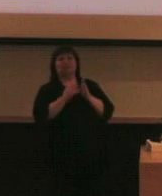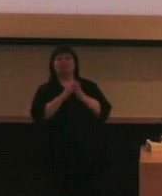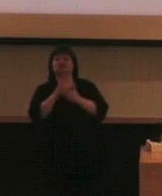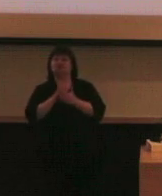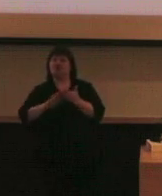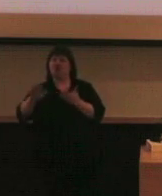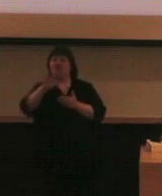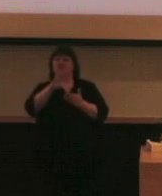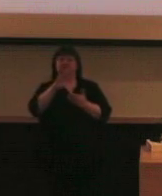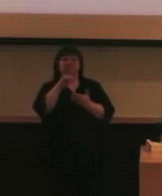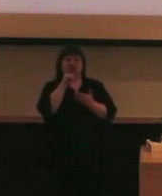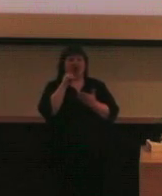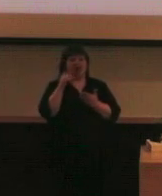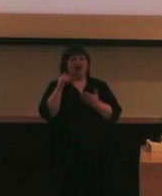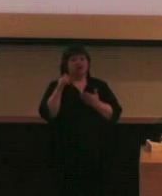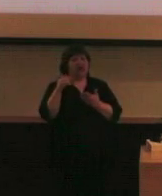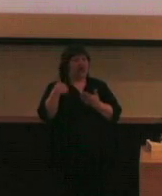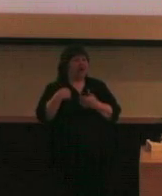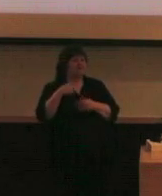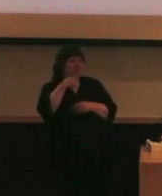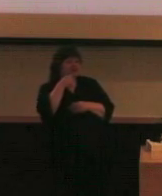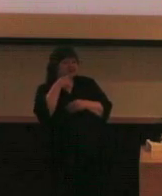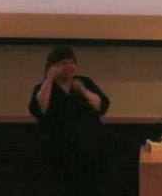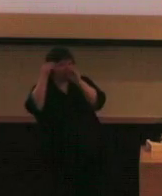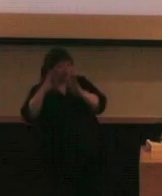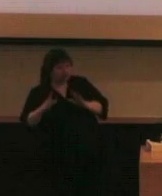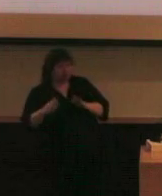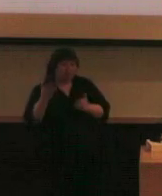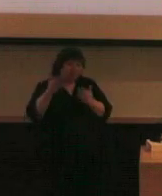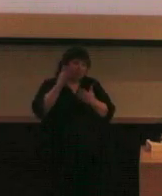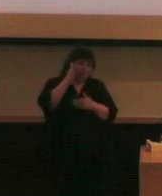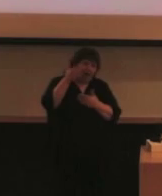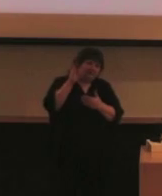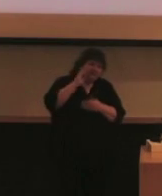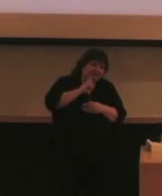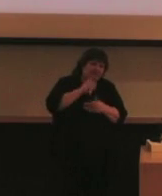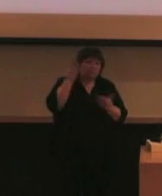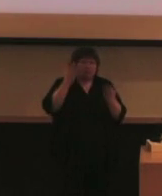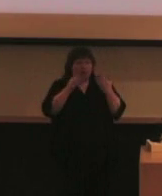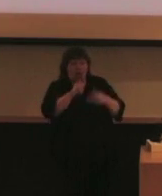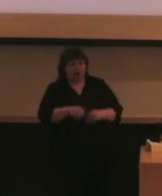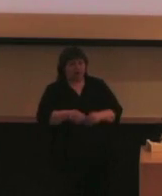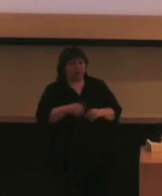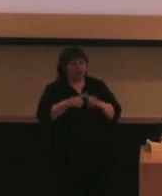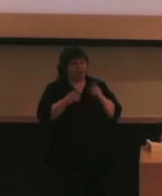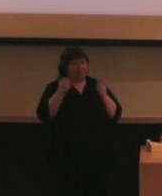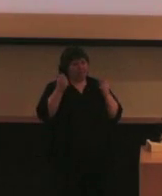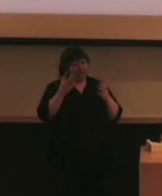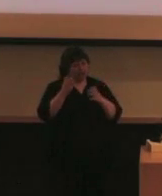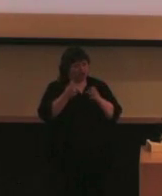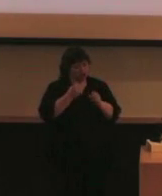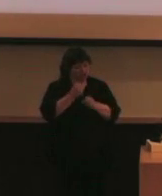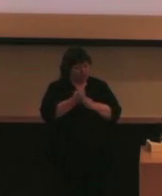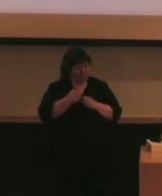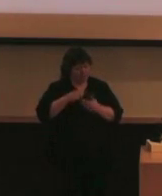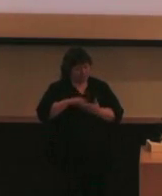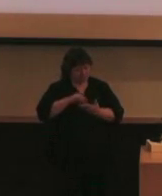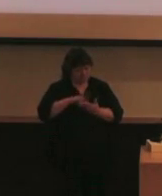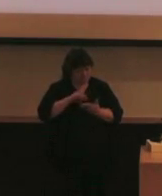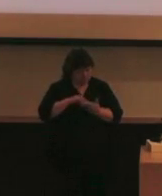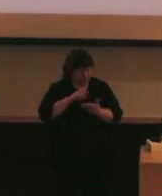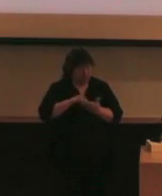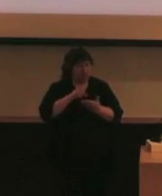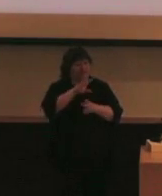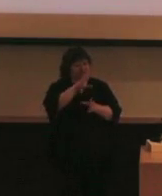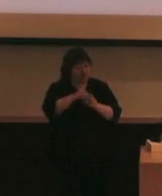type setting they may not have a deaf person teaching it. Maybe they will, maybe they won't. But from all the years that I've been involved